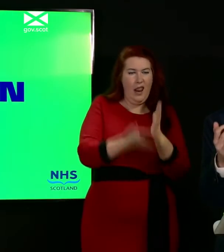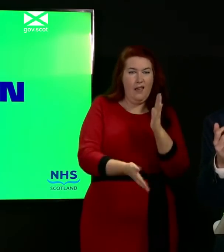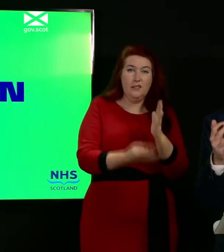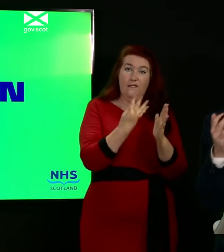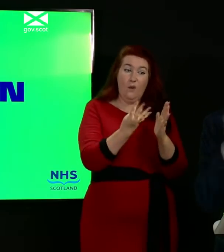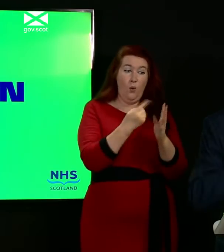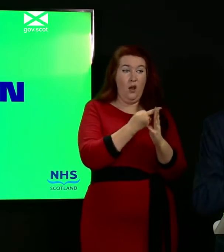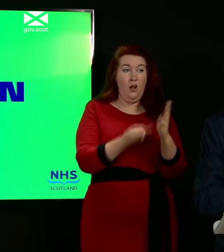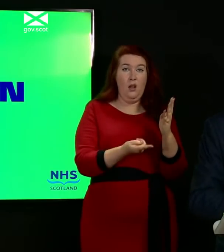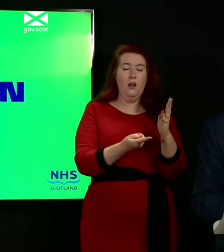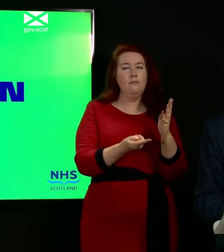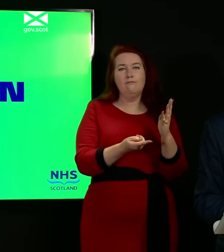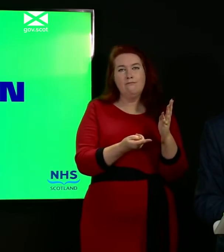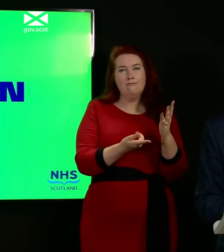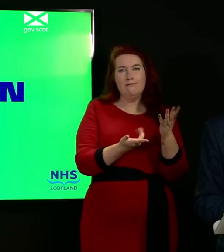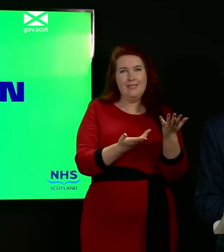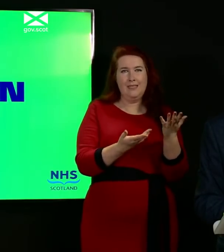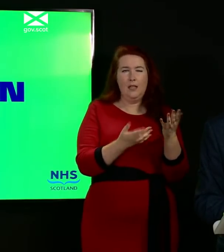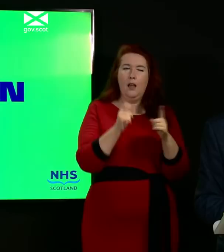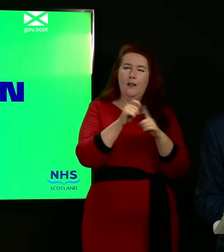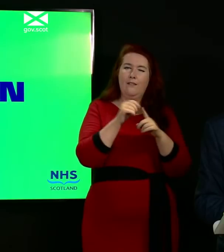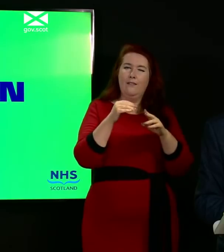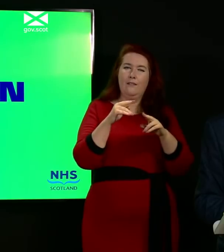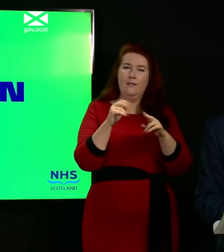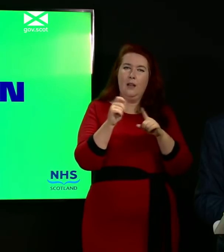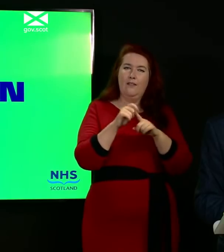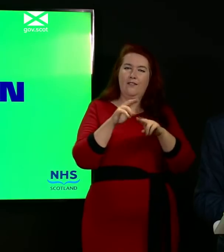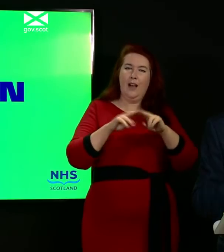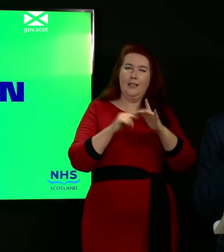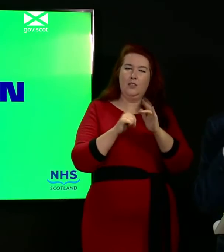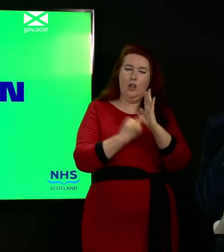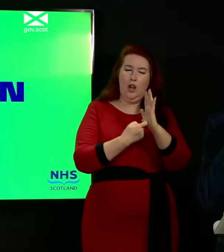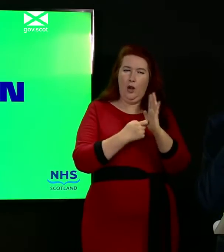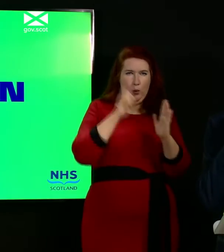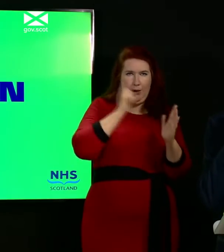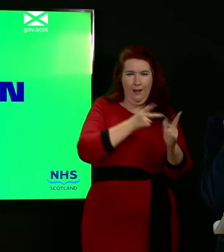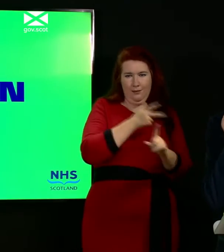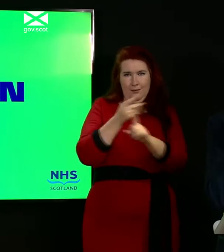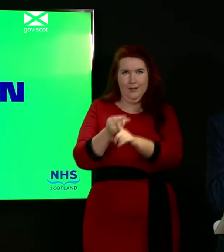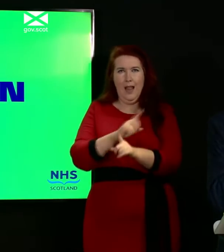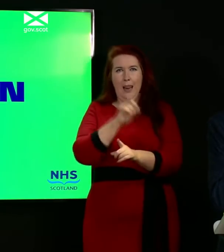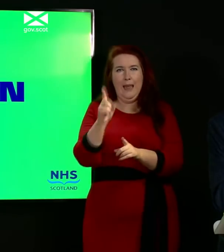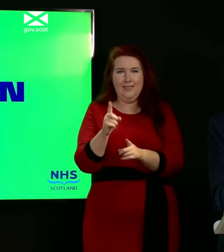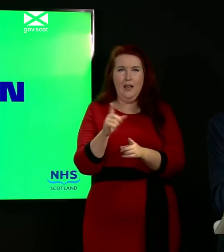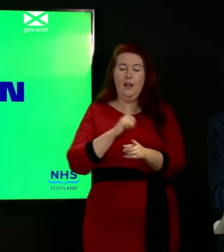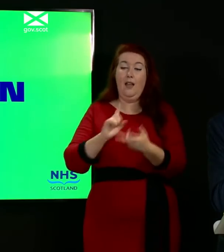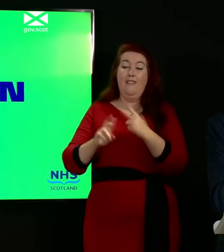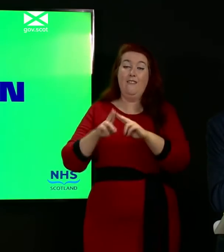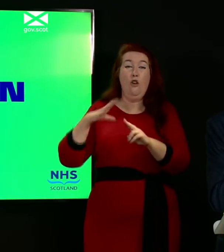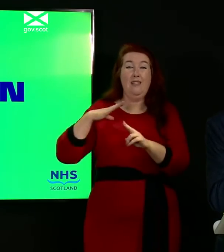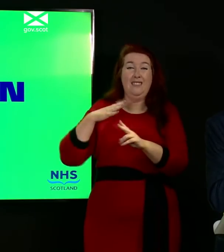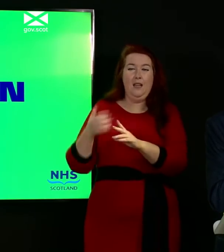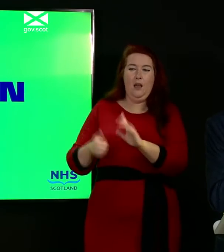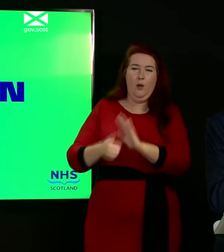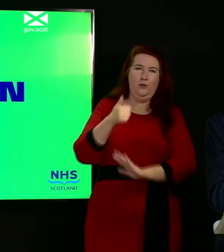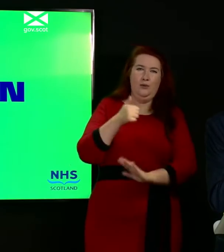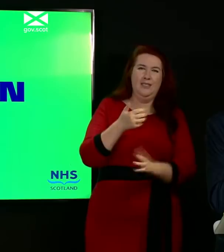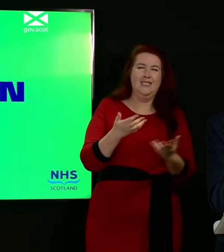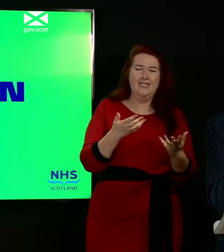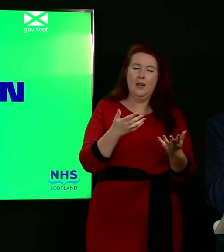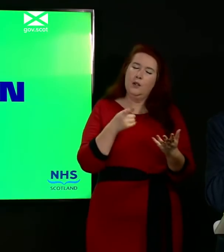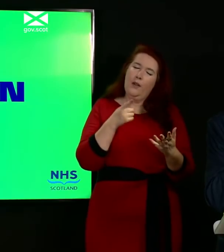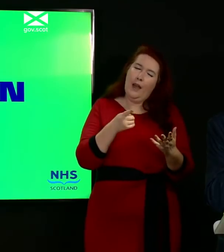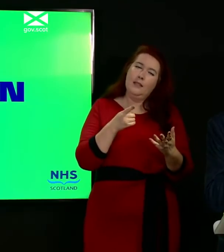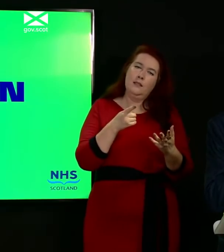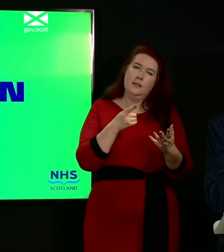left, then it's tricky, particularly with the Pfizer one, to be able to use that in other people. So it's on the edge of using this